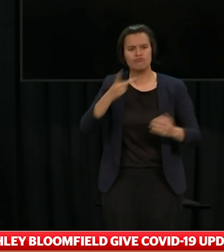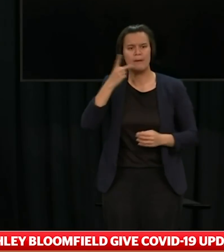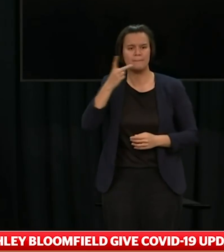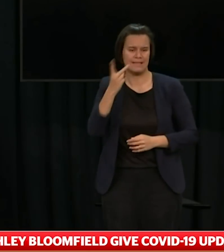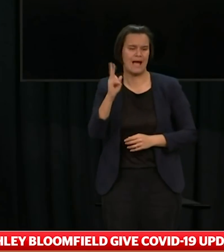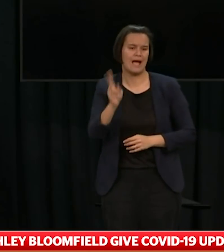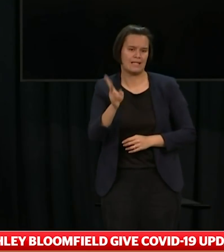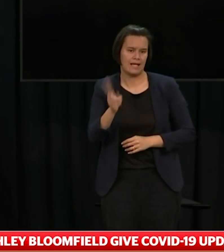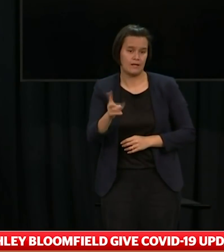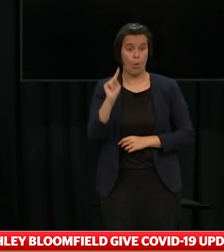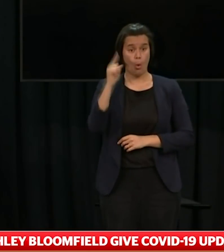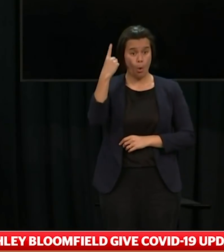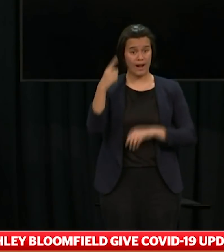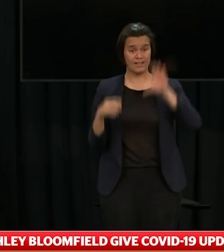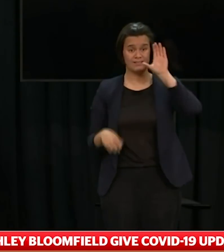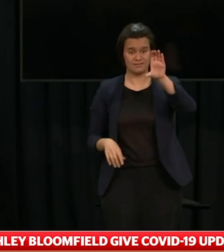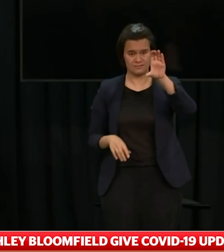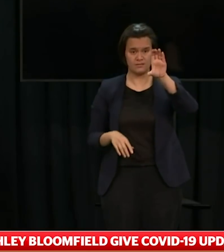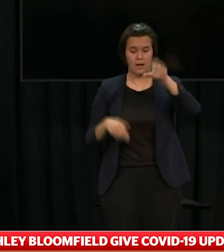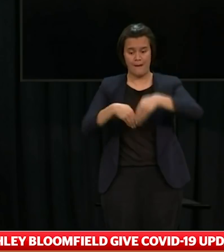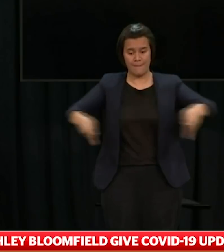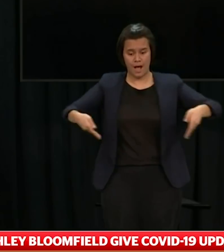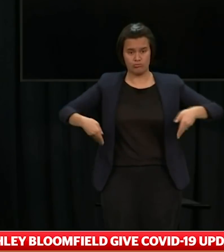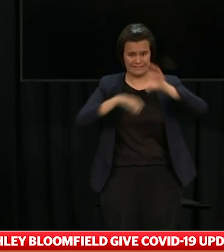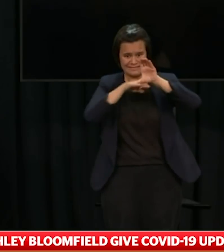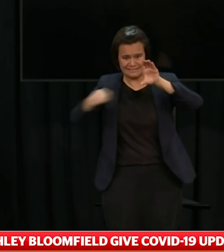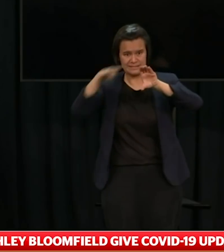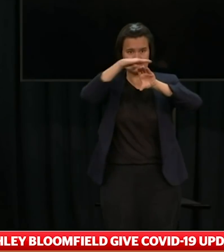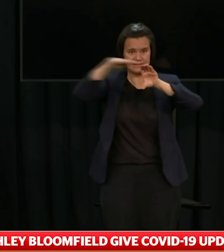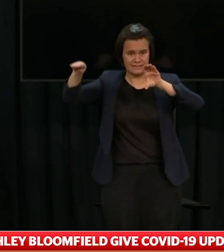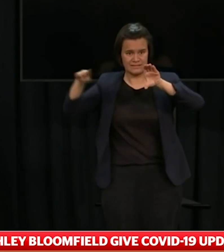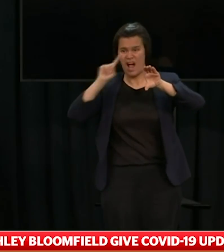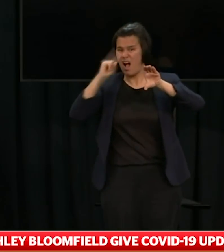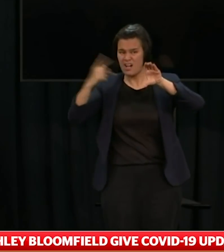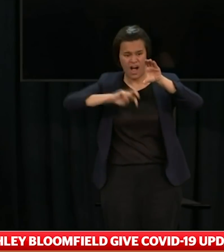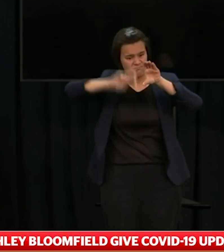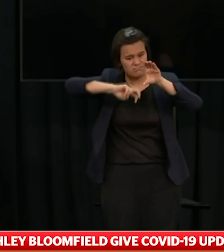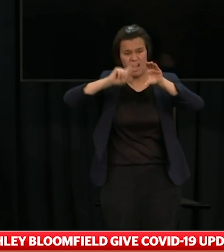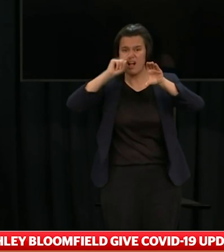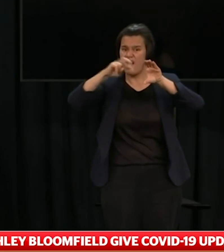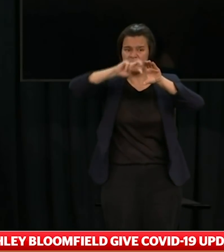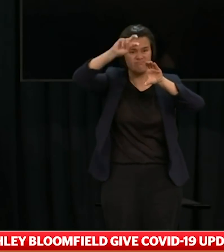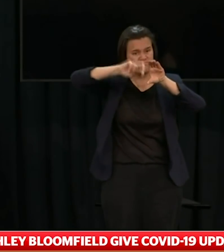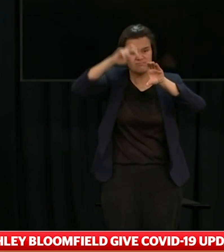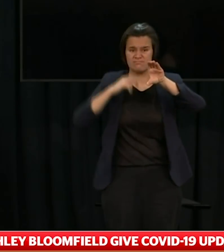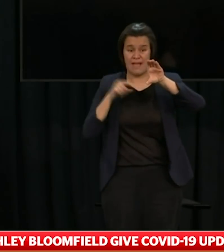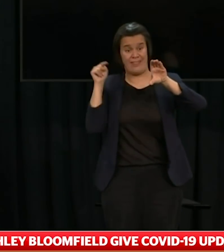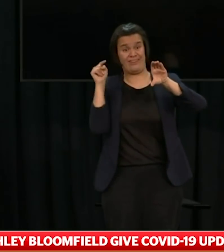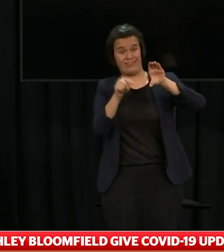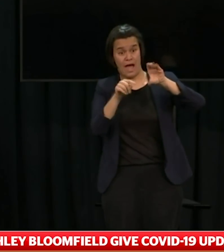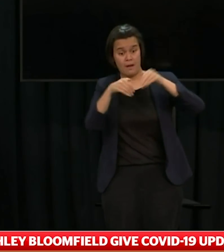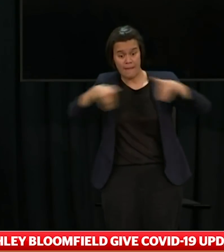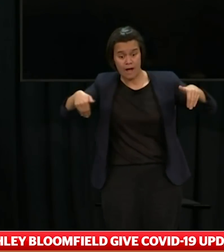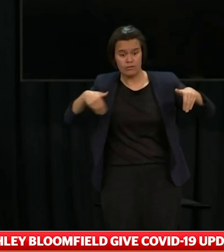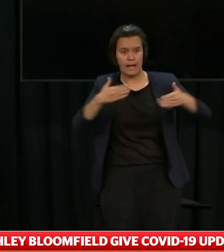The boundary that we have now and the work that Auckland has done to contain the outbreak to where they live and work has given us